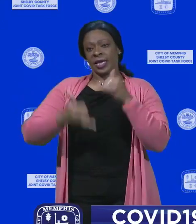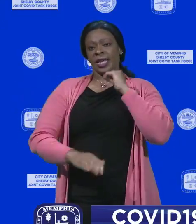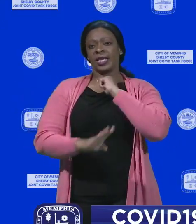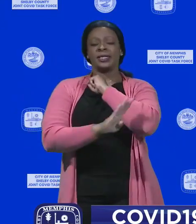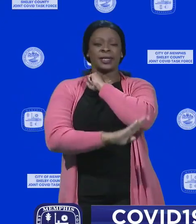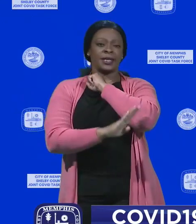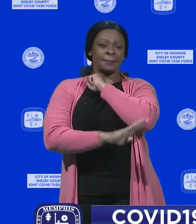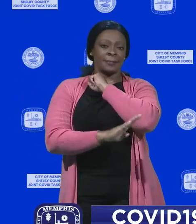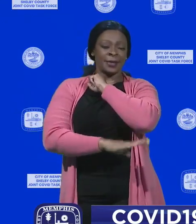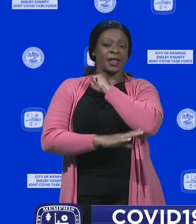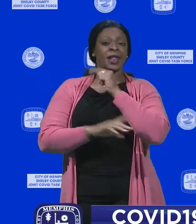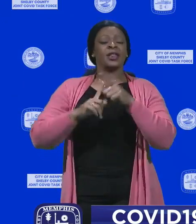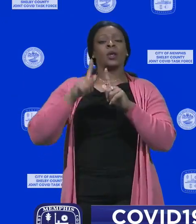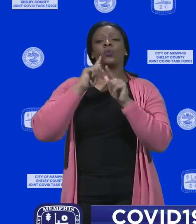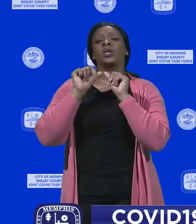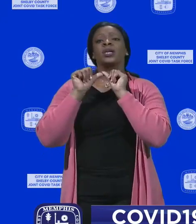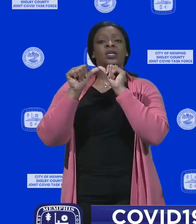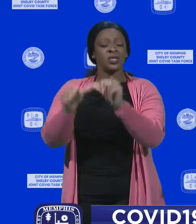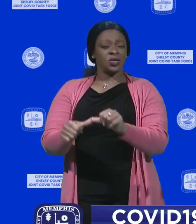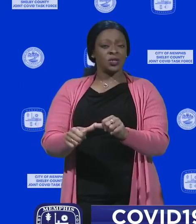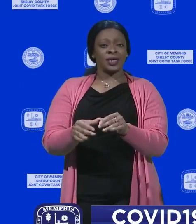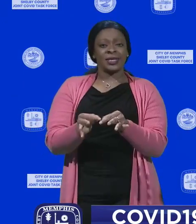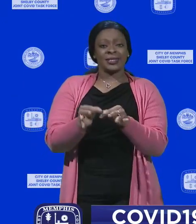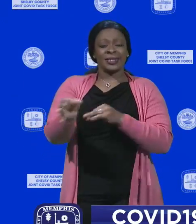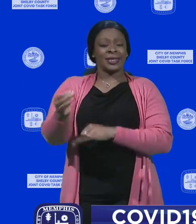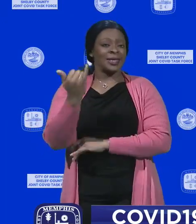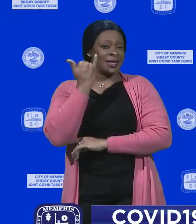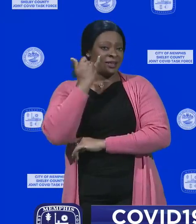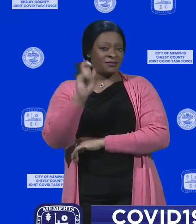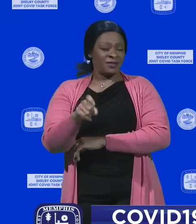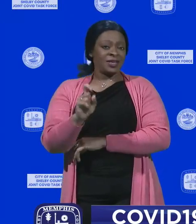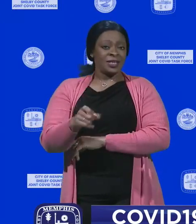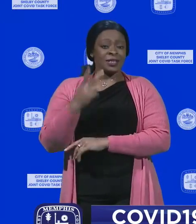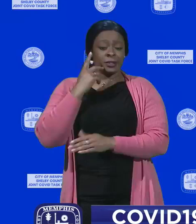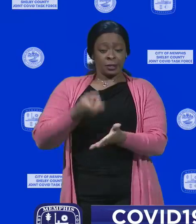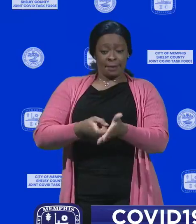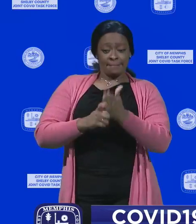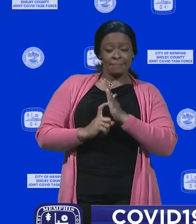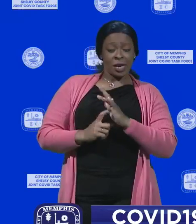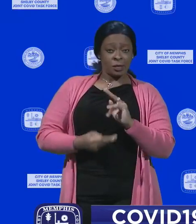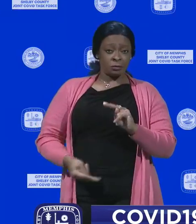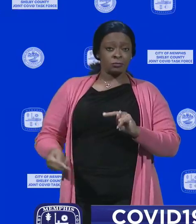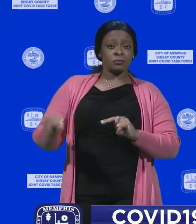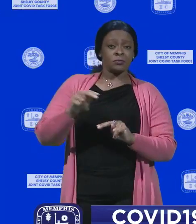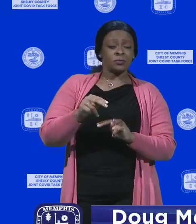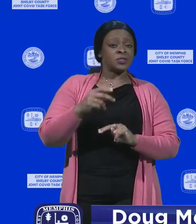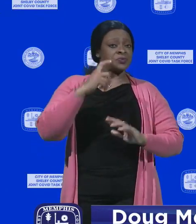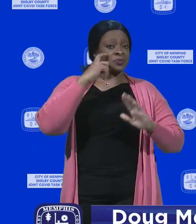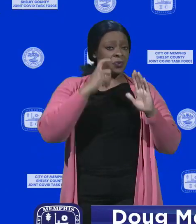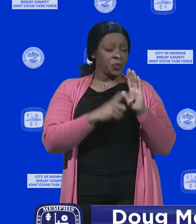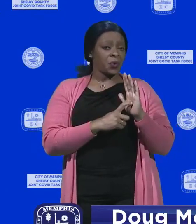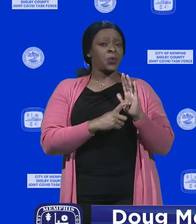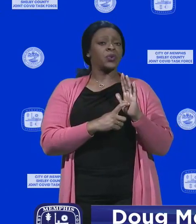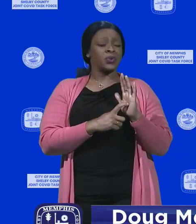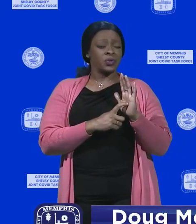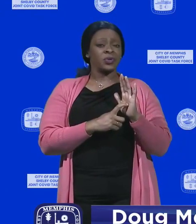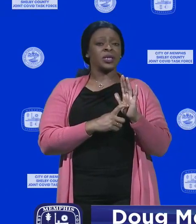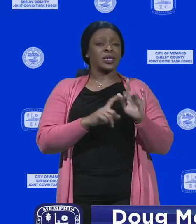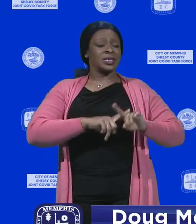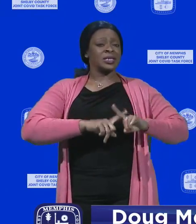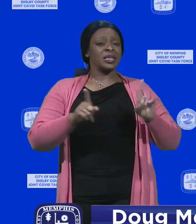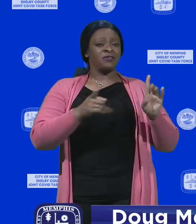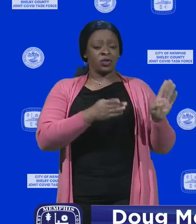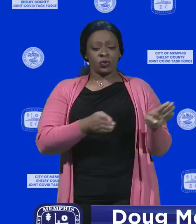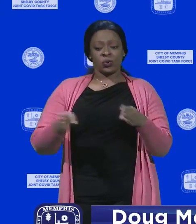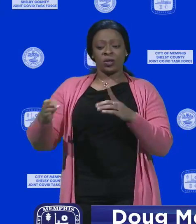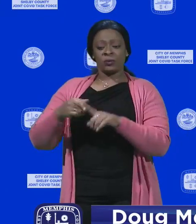September. And then we'll continue that and extend that if we need to. If we see the demand go up, if we get different